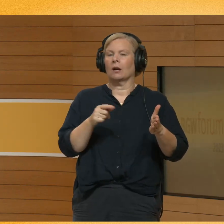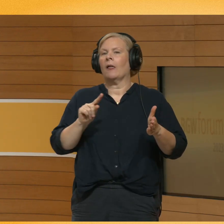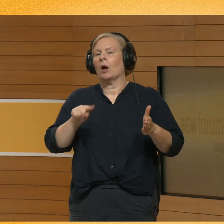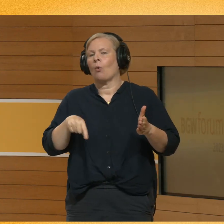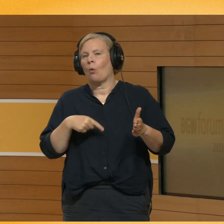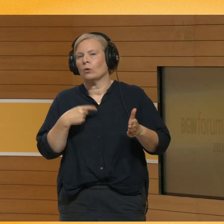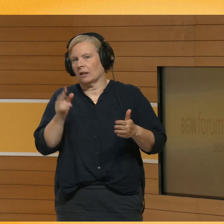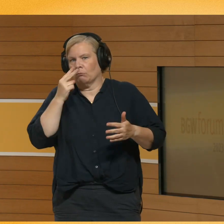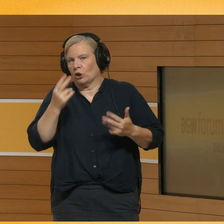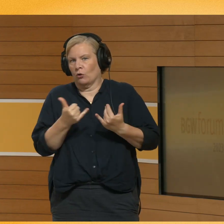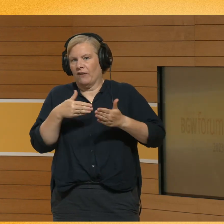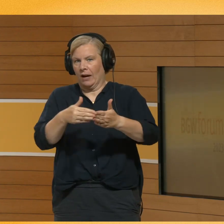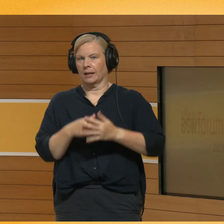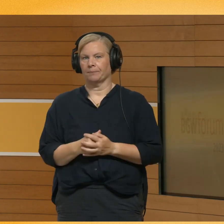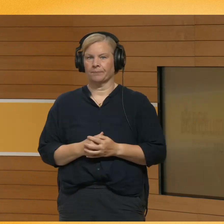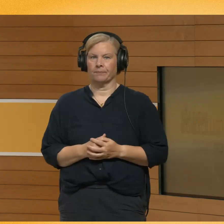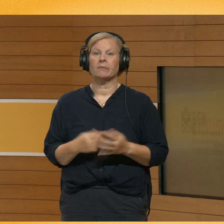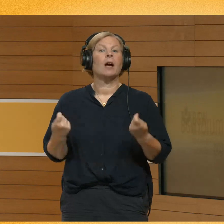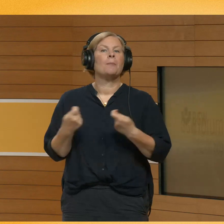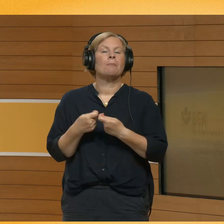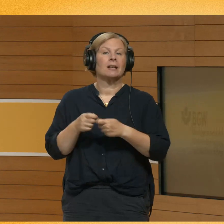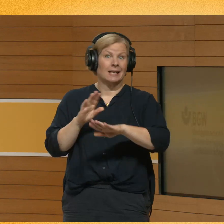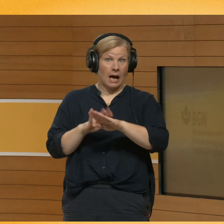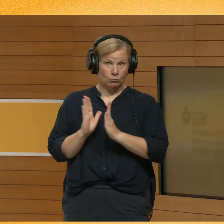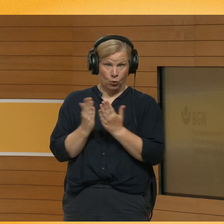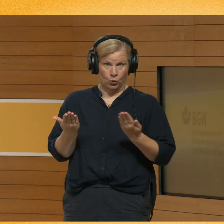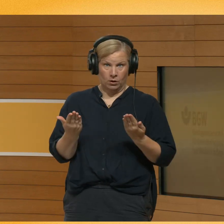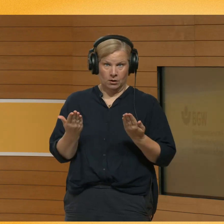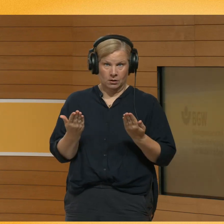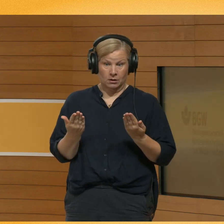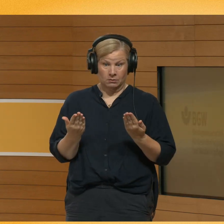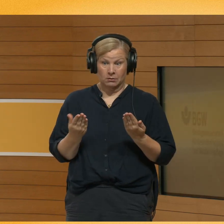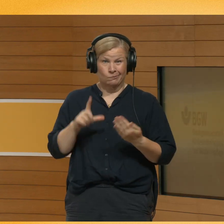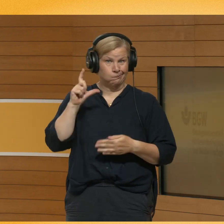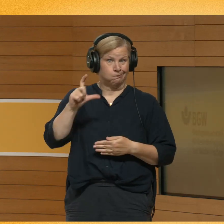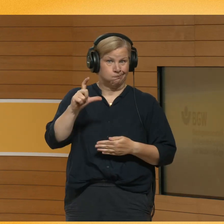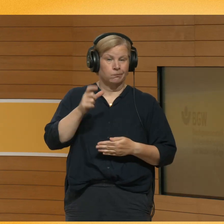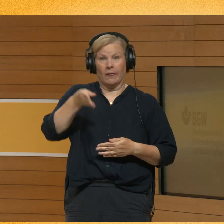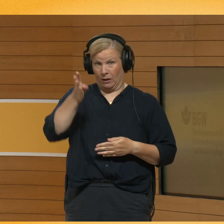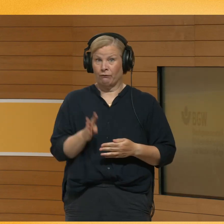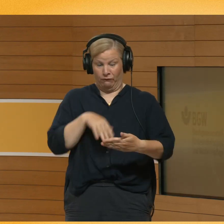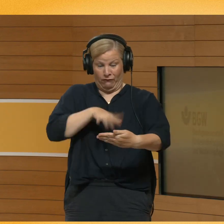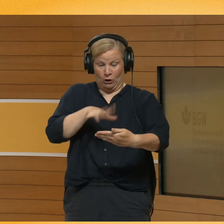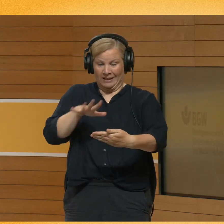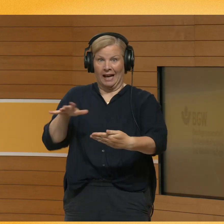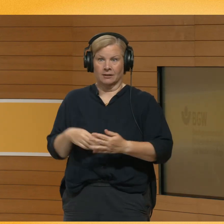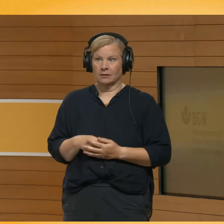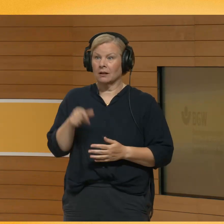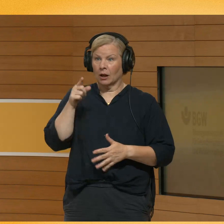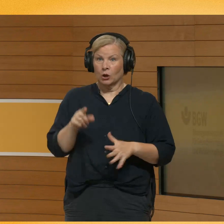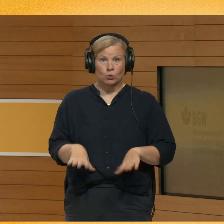400-page manual. It's like, if you start reading, you come to page 10 and then you